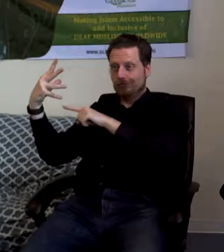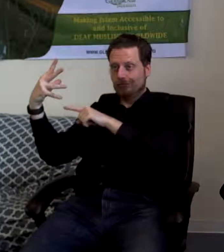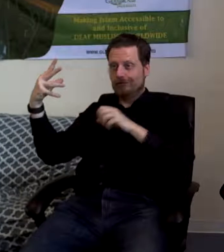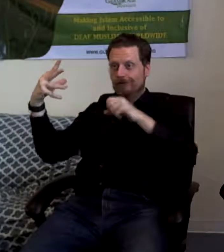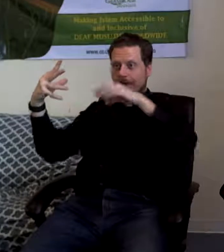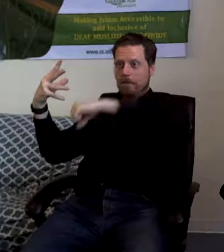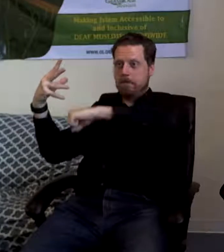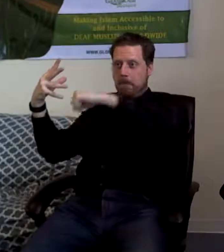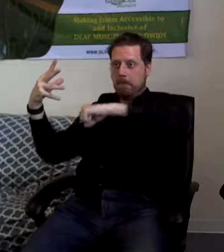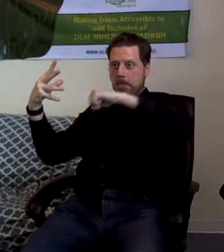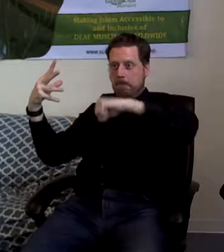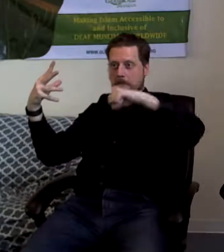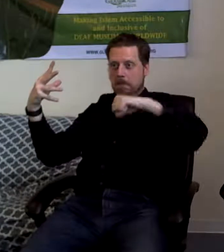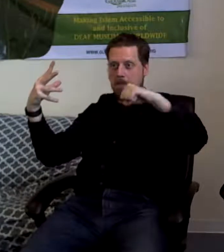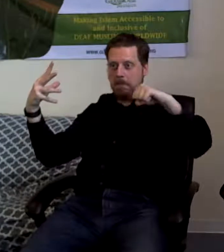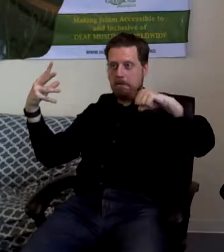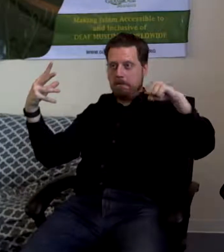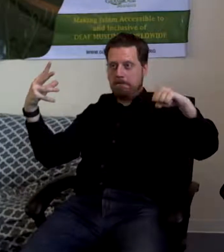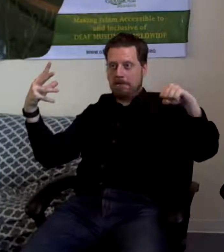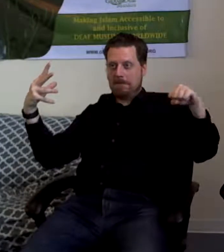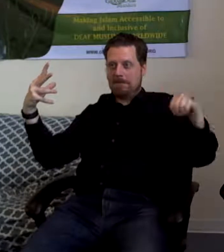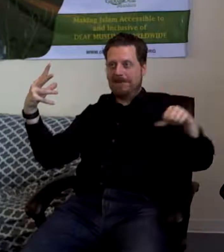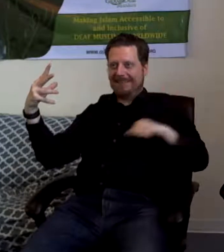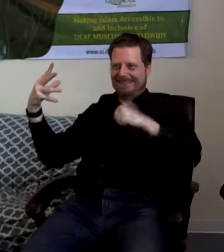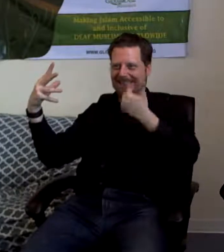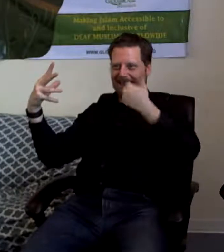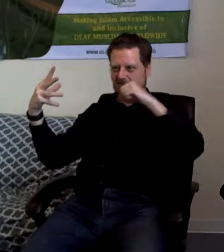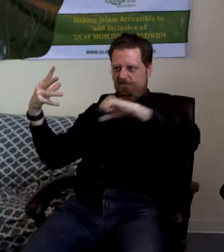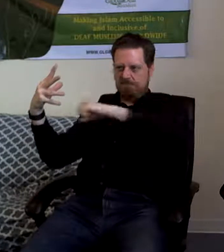surrounded by 9, 10 planets.